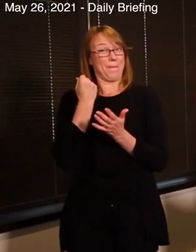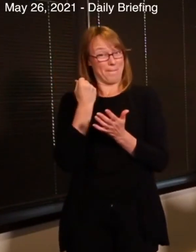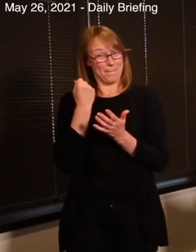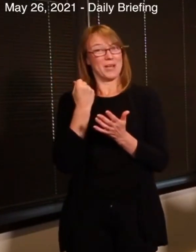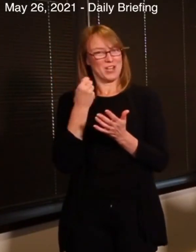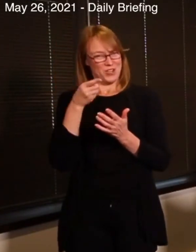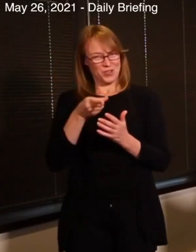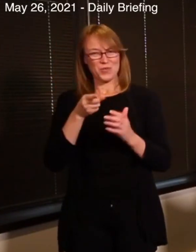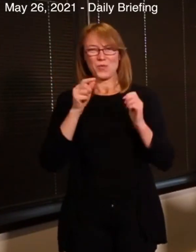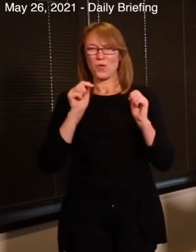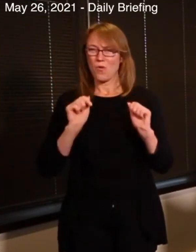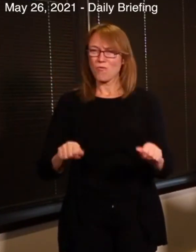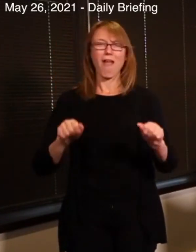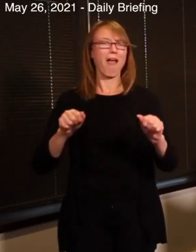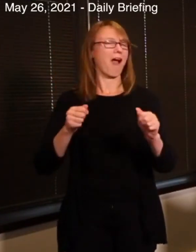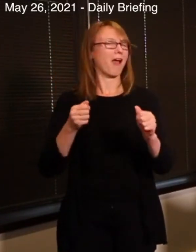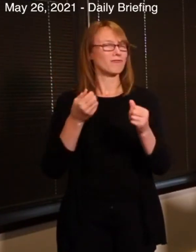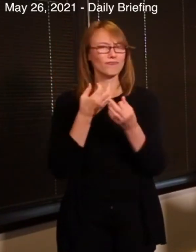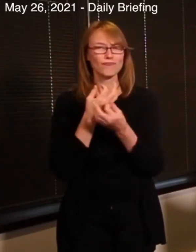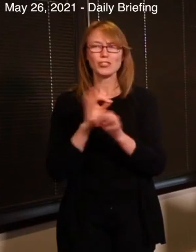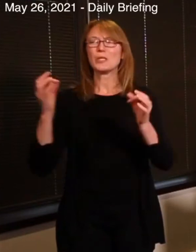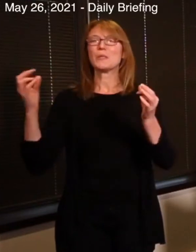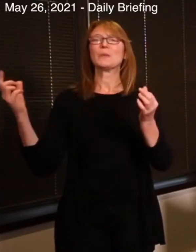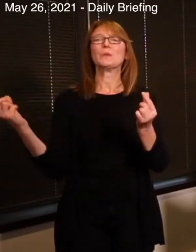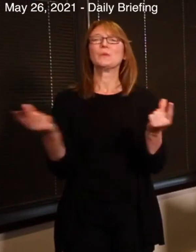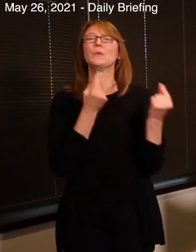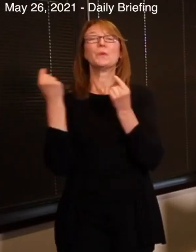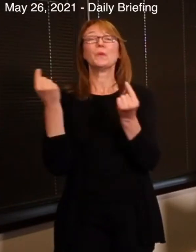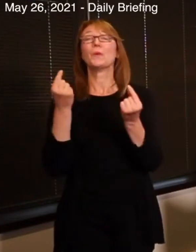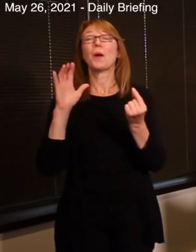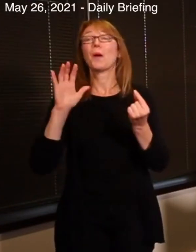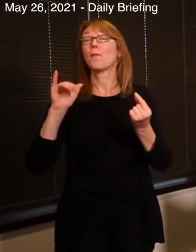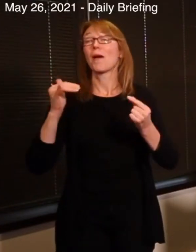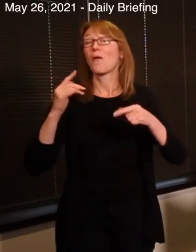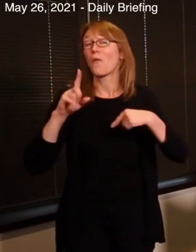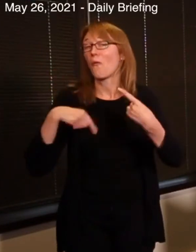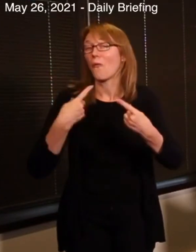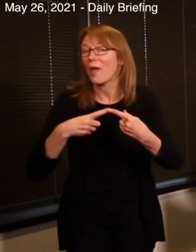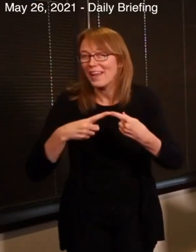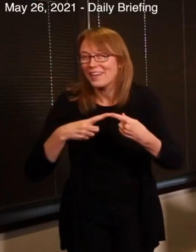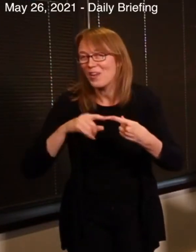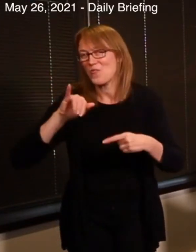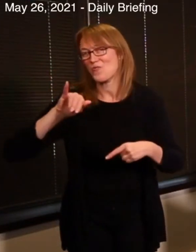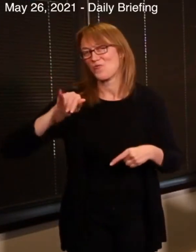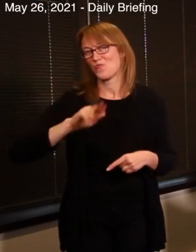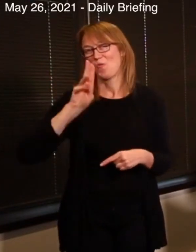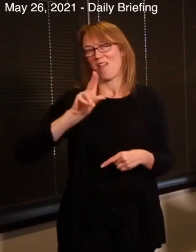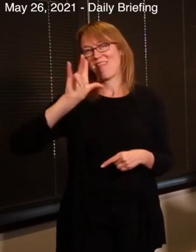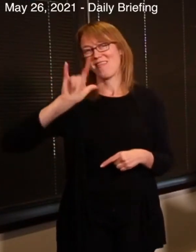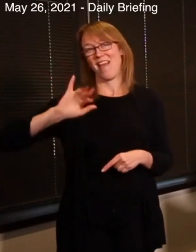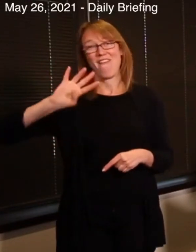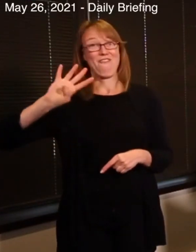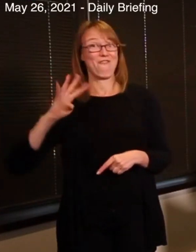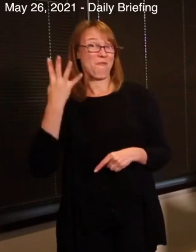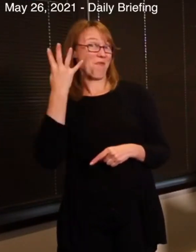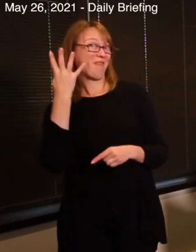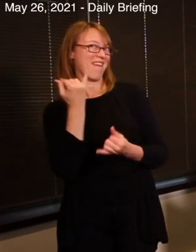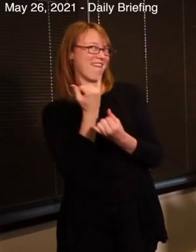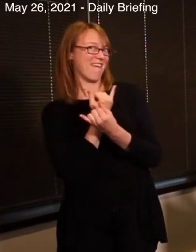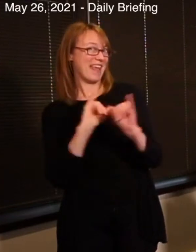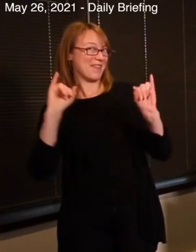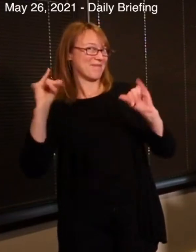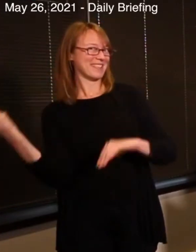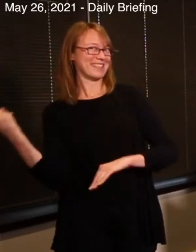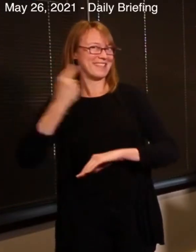benefits of vaccination by Independence Day. That would be nice. So that concludes our update for